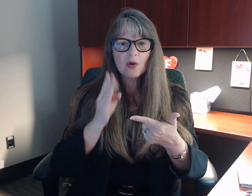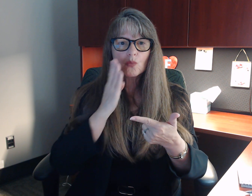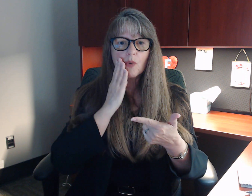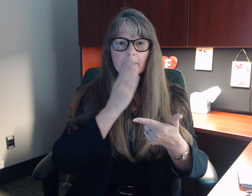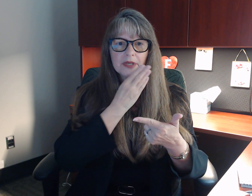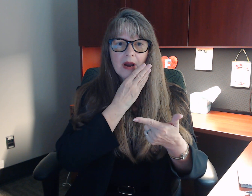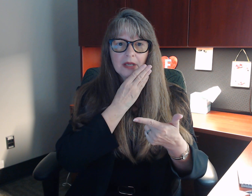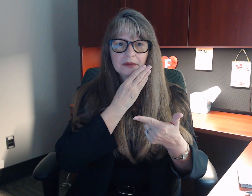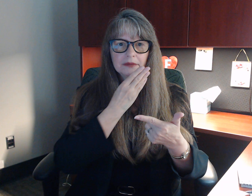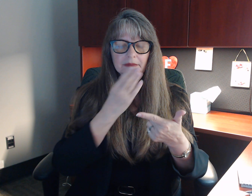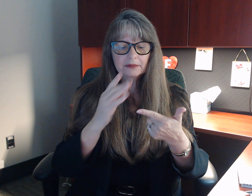Ramadan,